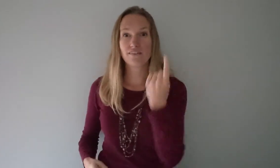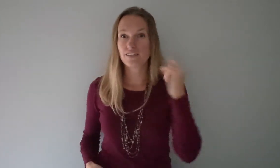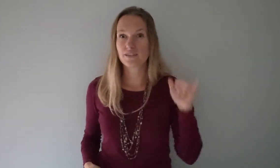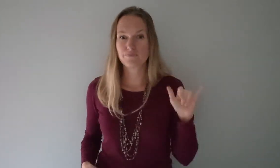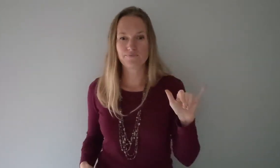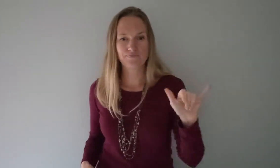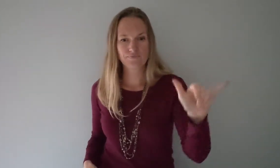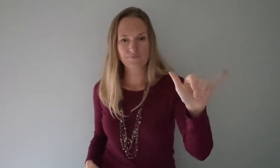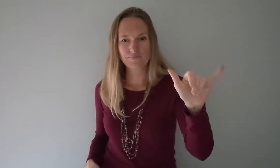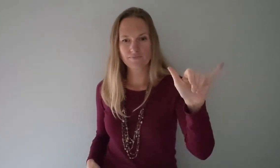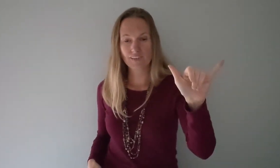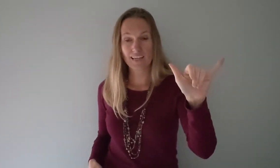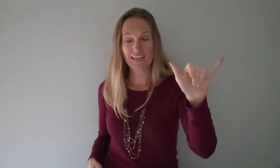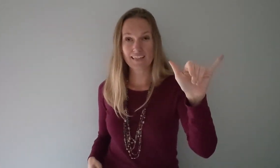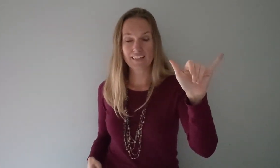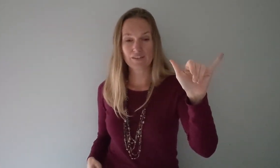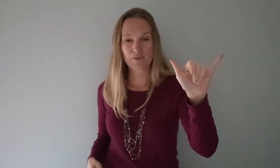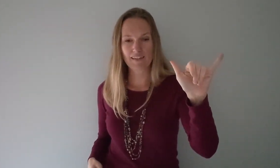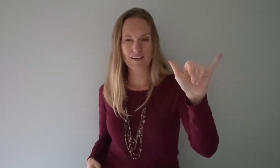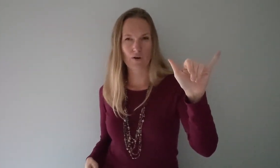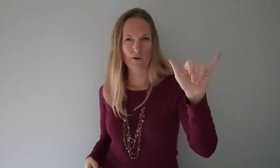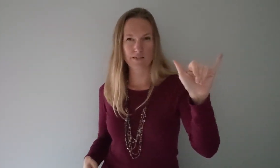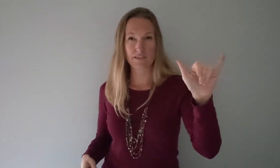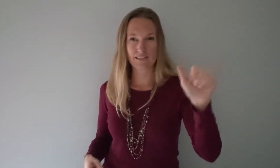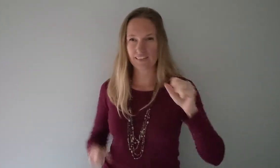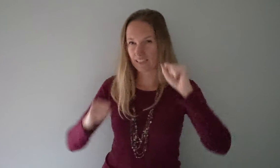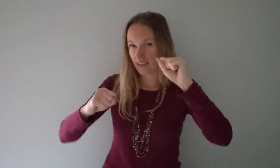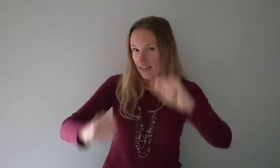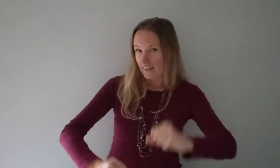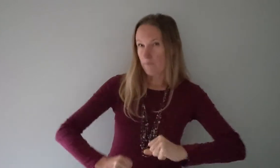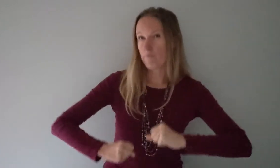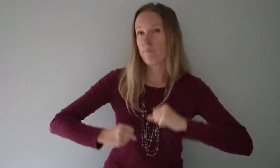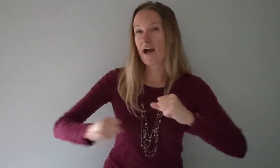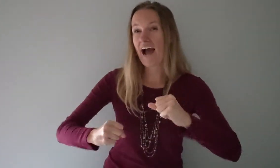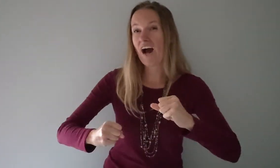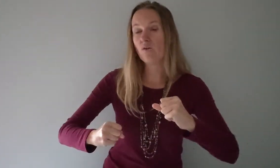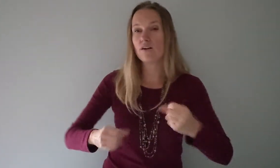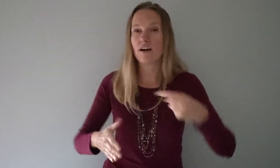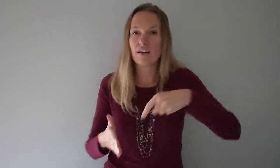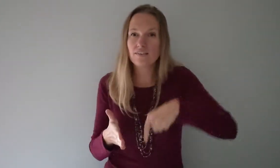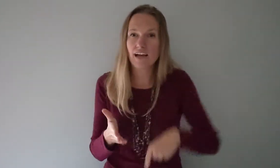forever. Okay, and then it goes back to that chorus B section. The power of